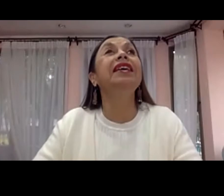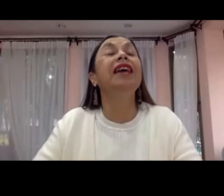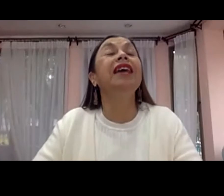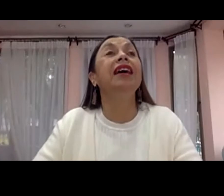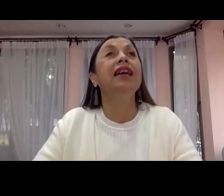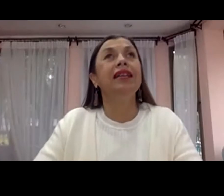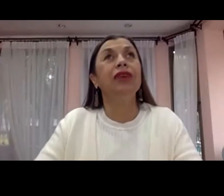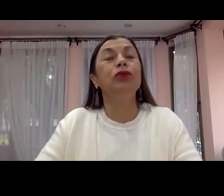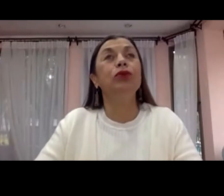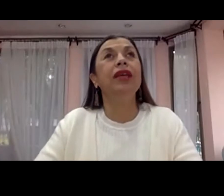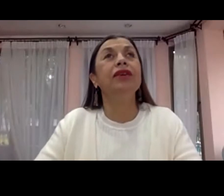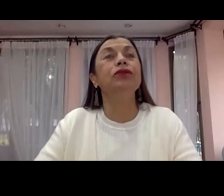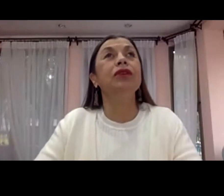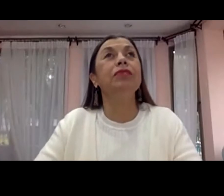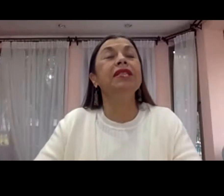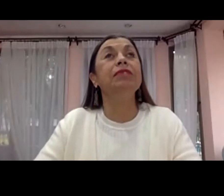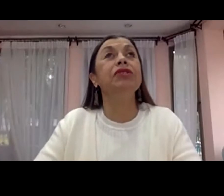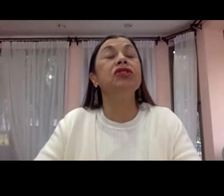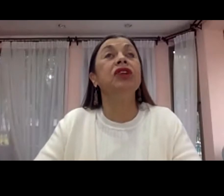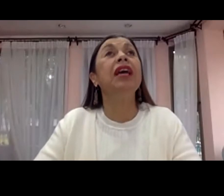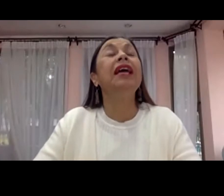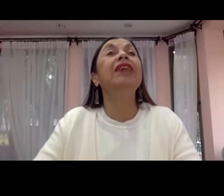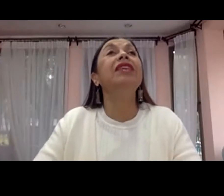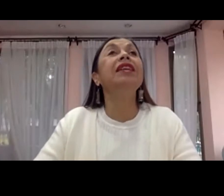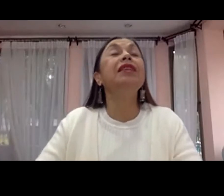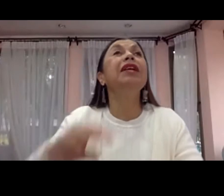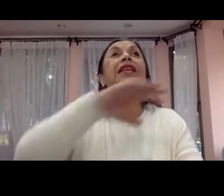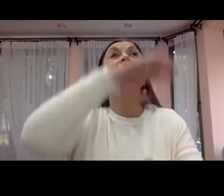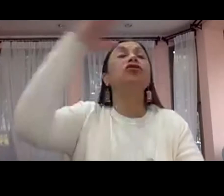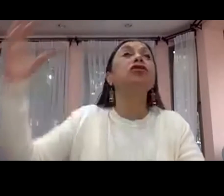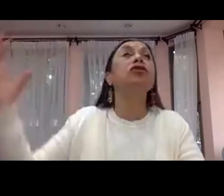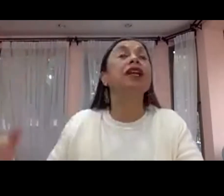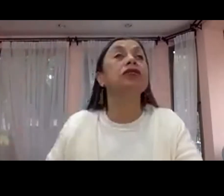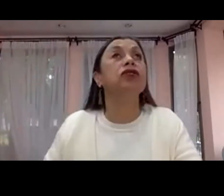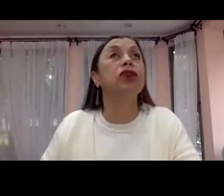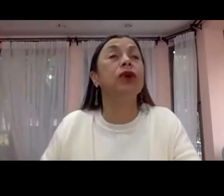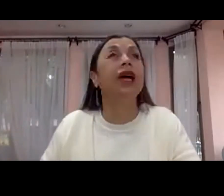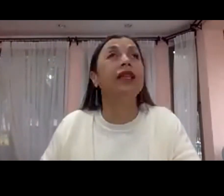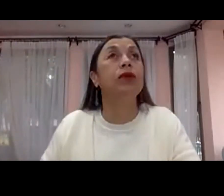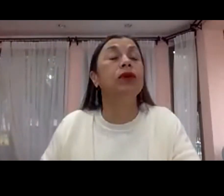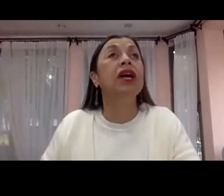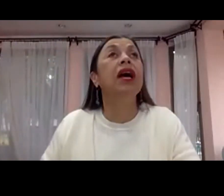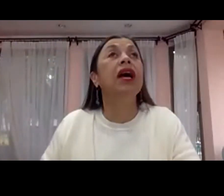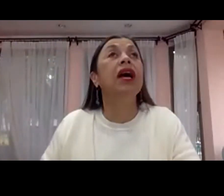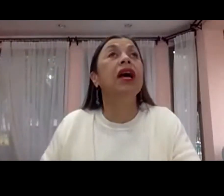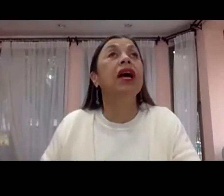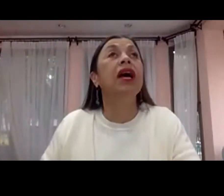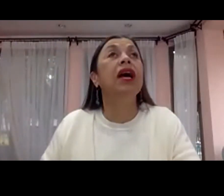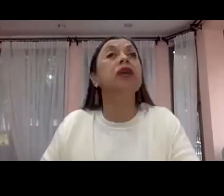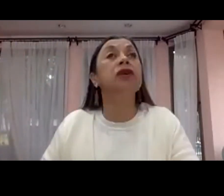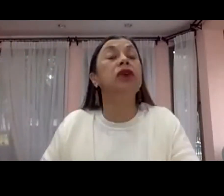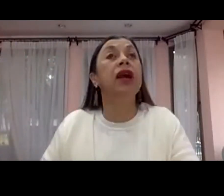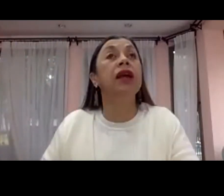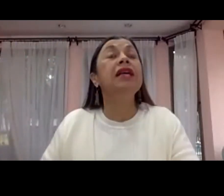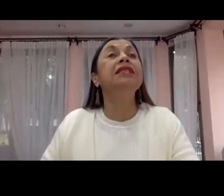Secondly, when we look at this culture of inclusion and participation, obviously the whole